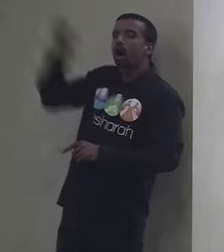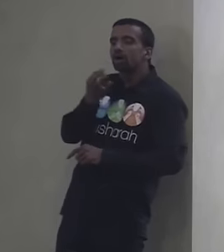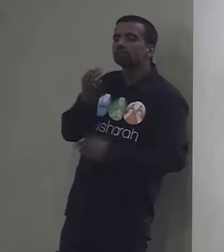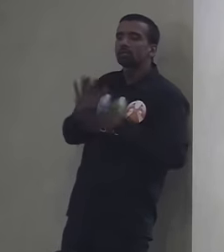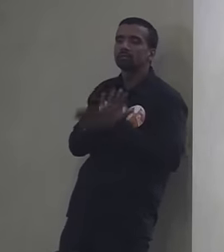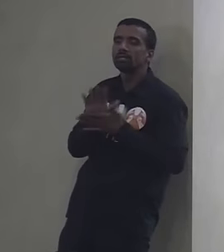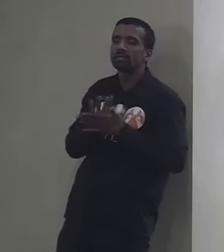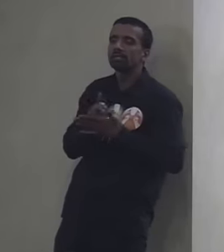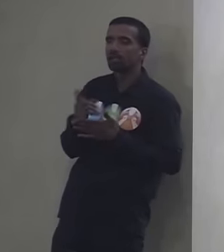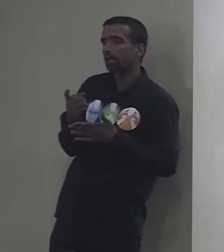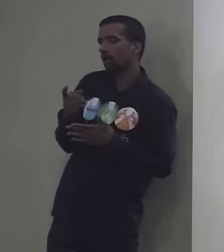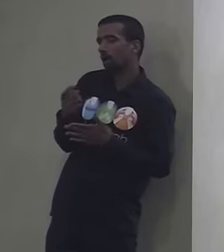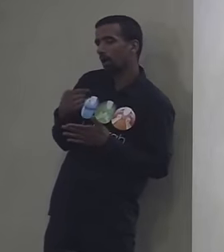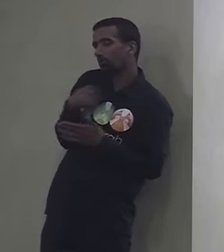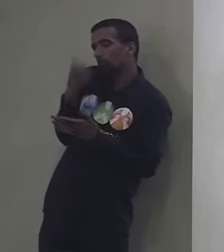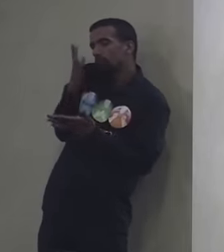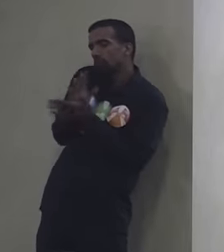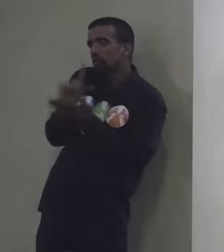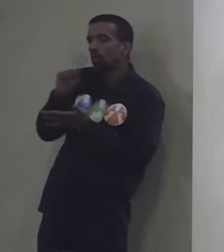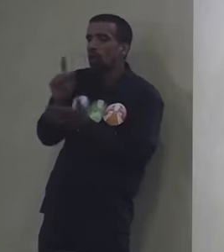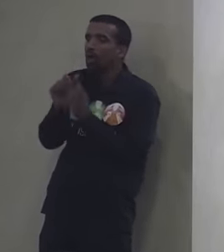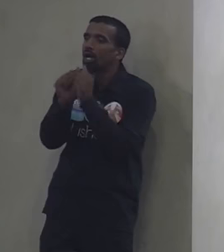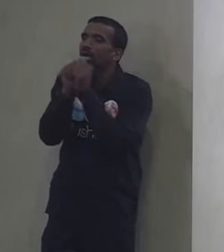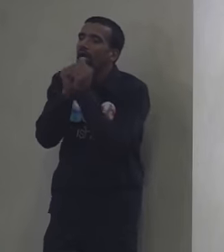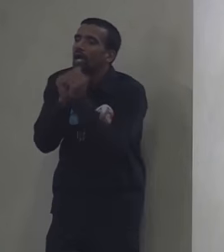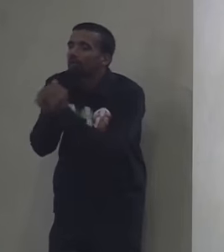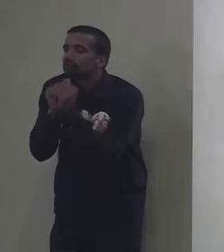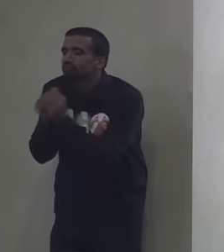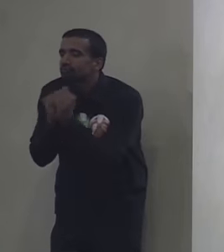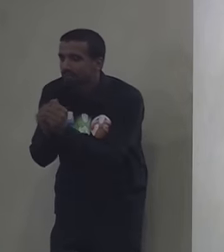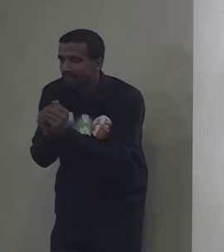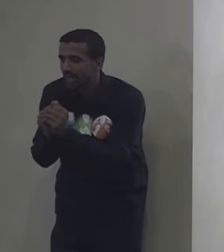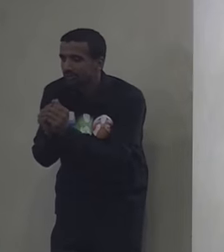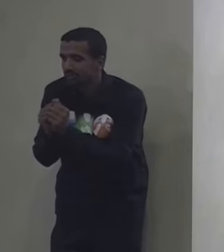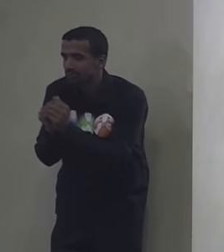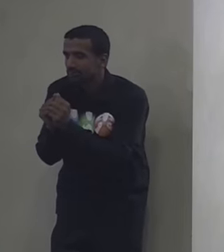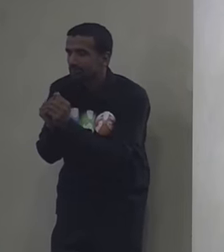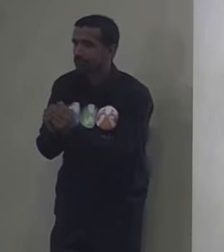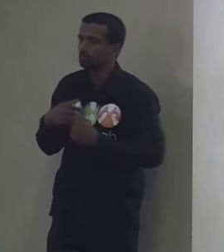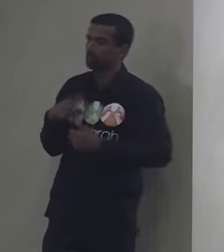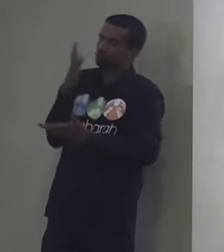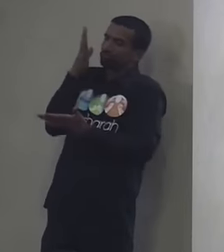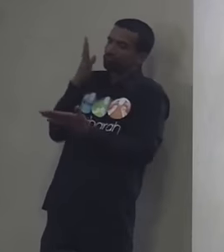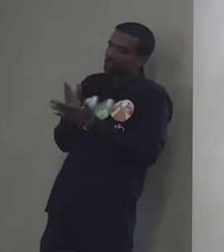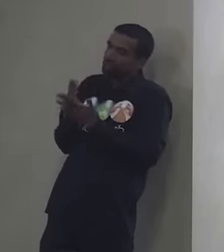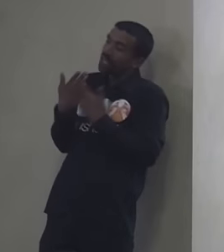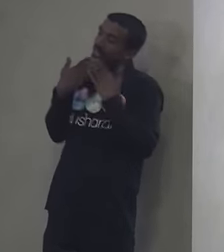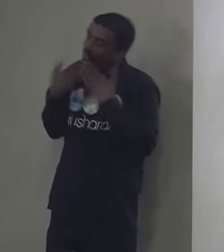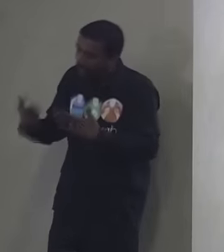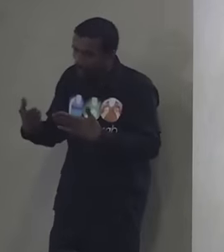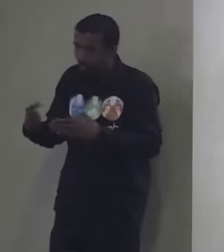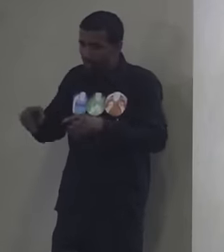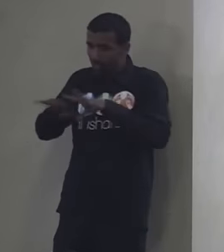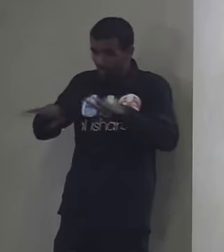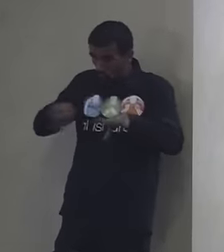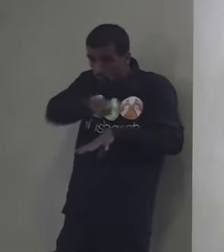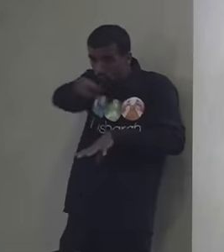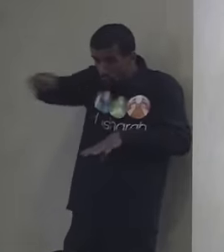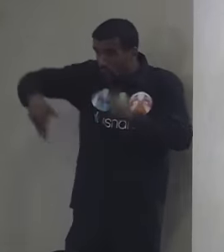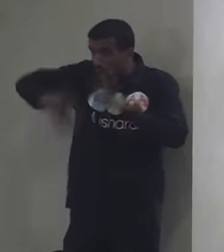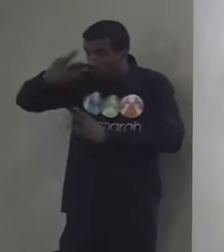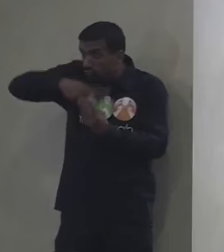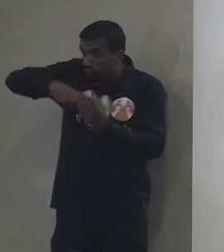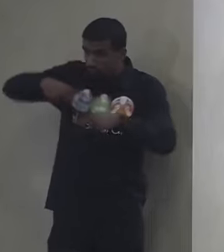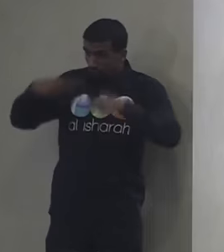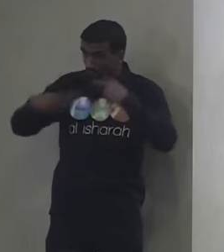Especially about food. Leaving leftovers at restaurants, not finishing a drink. Give it to somebody on the